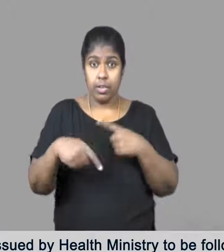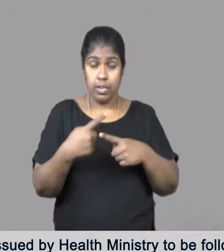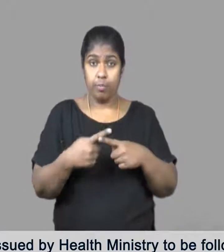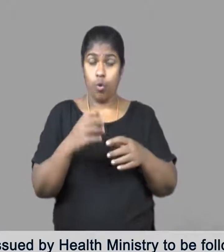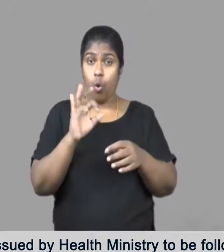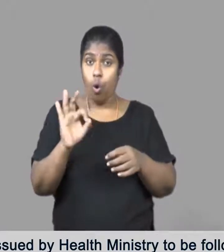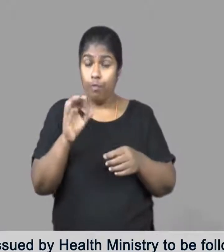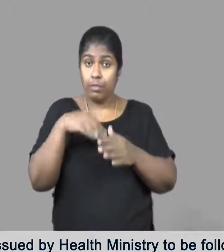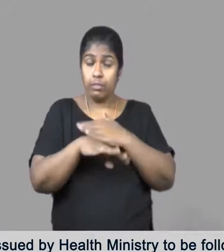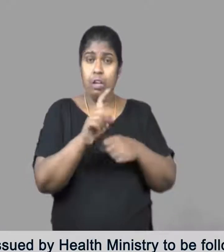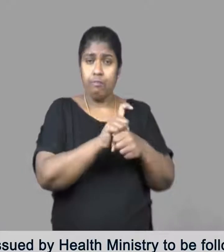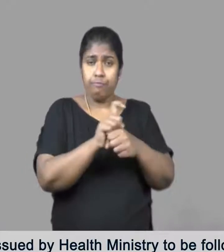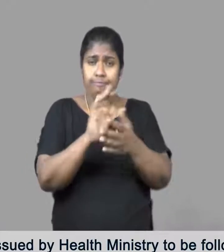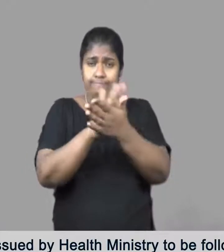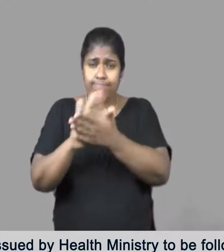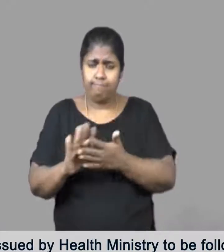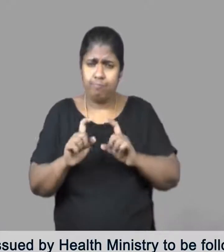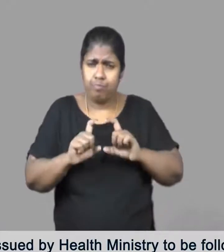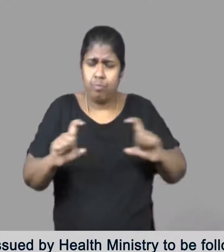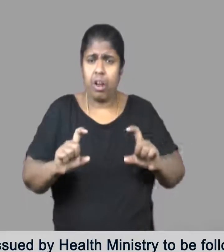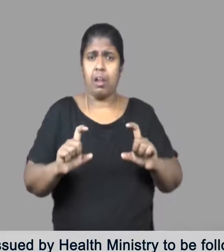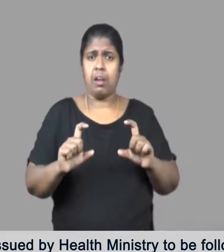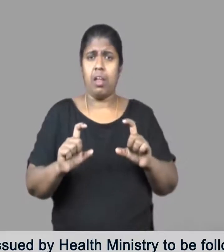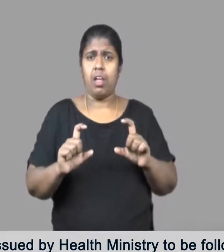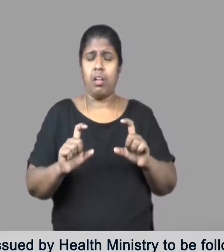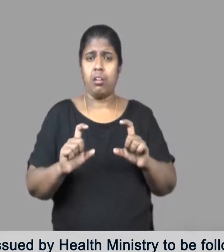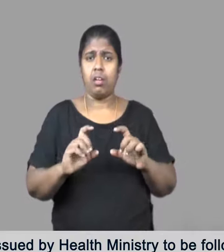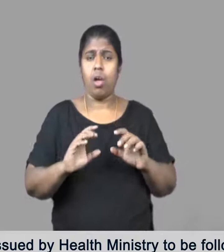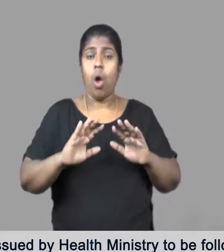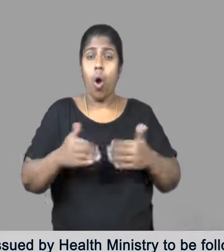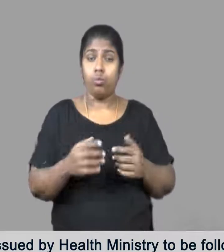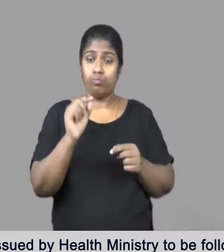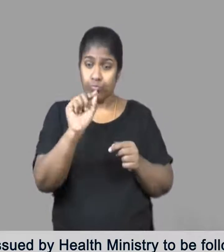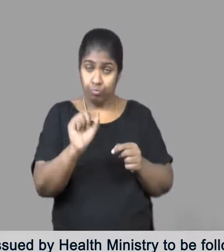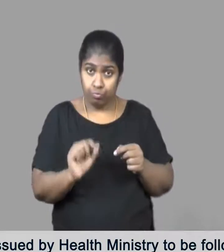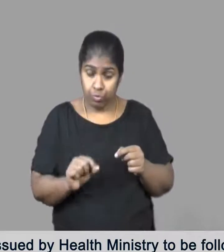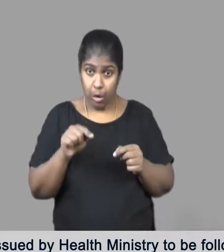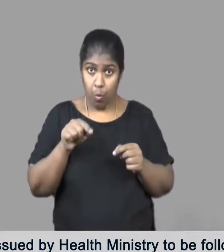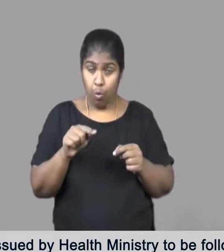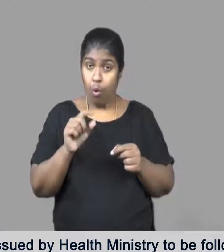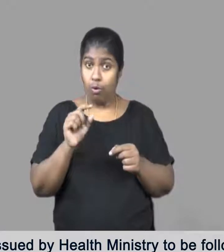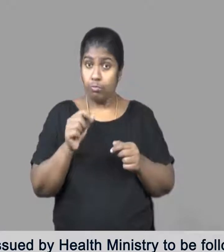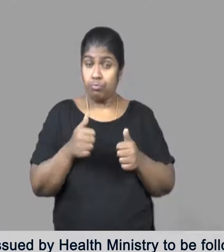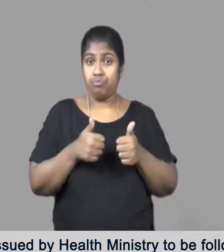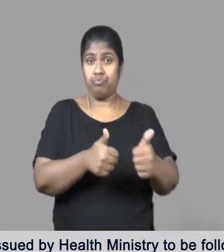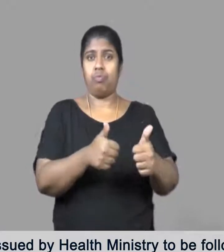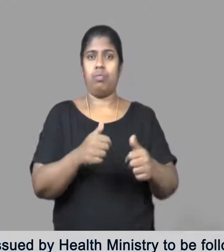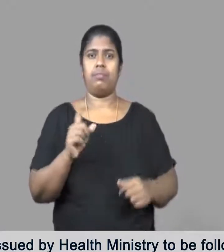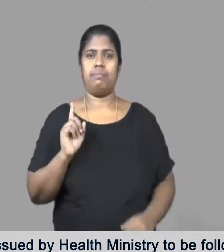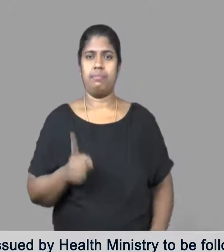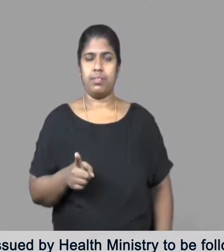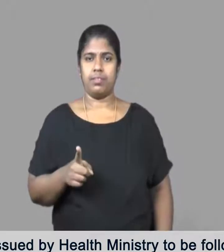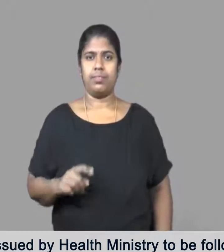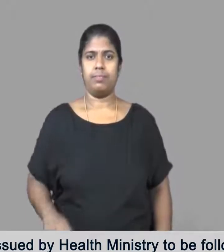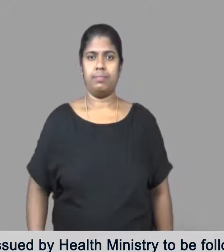issued by Health Ministry to be followed.